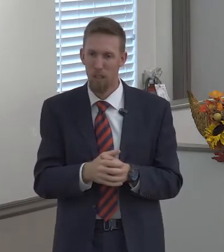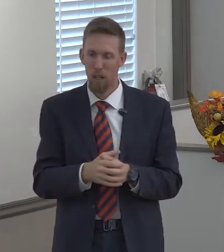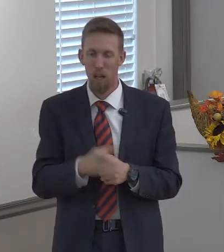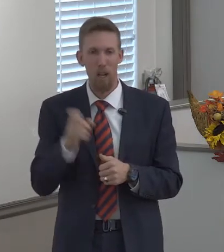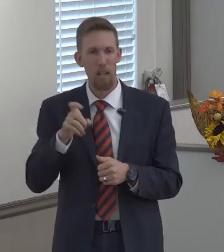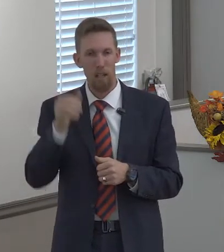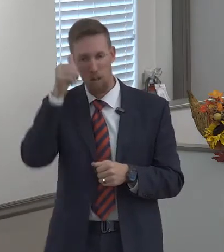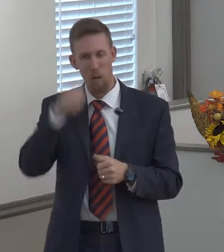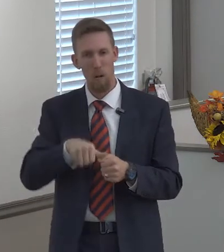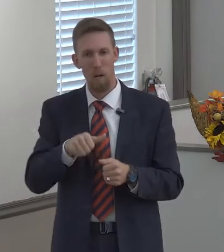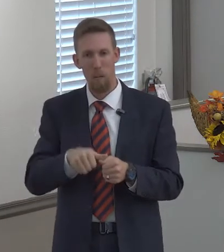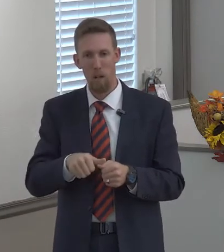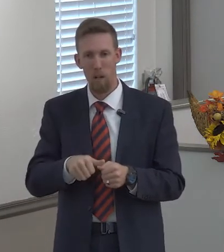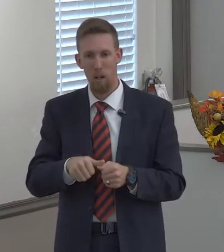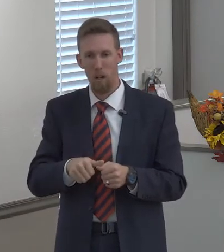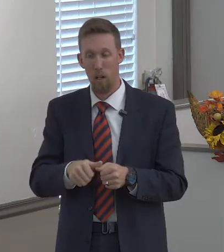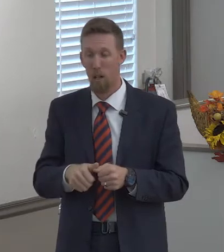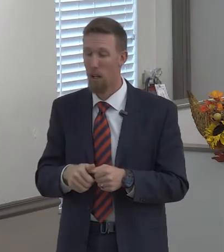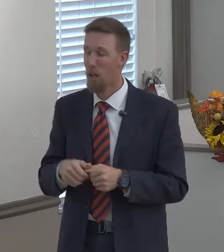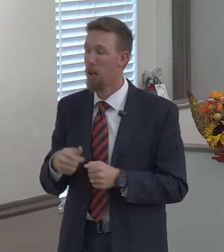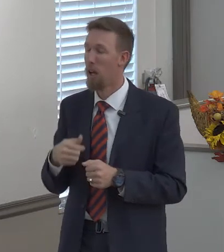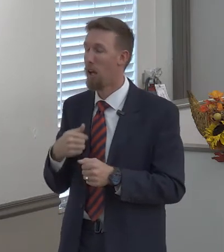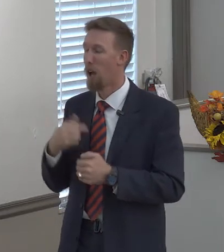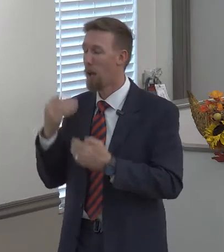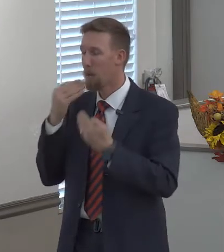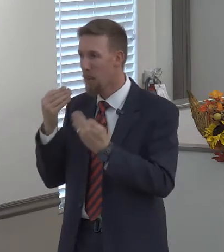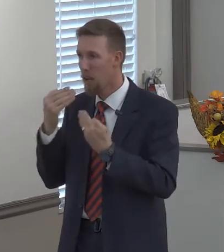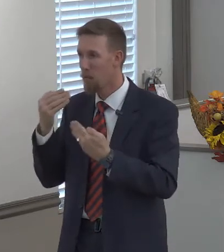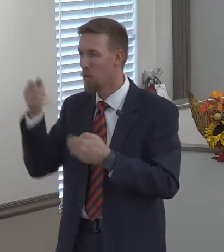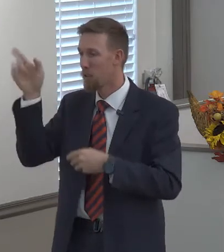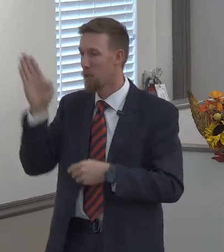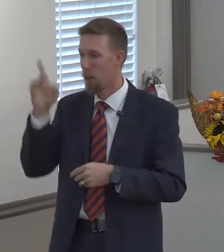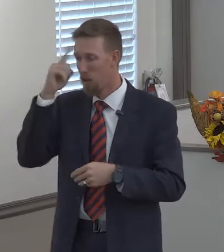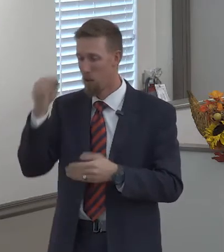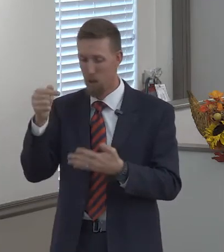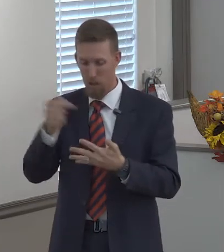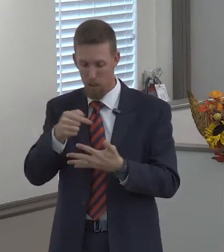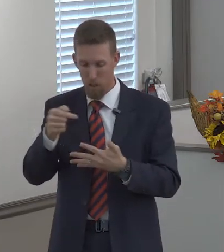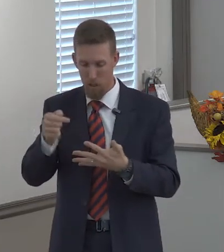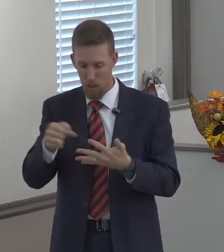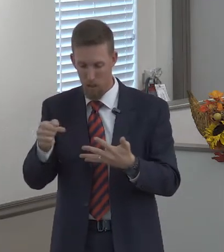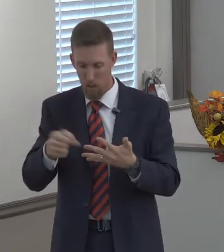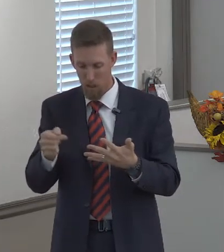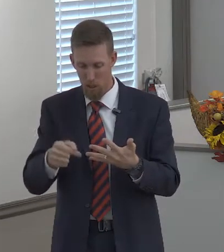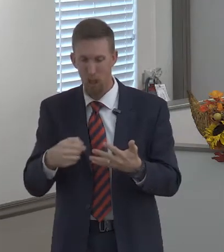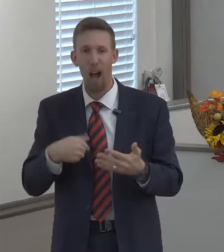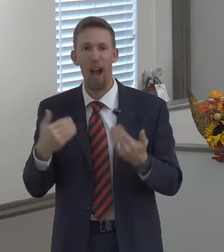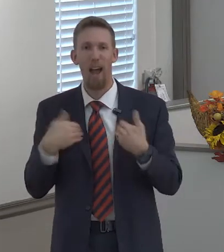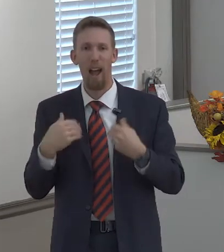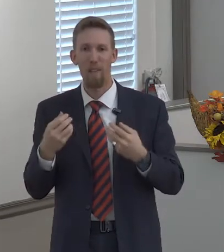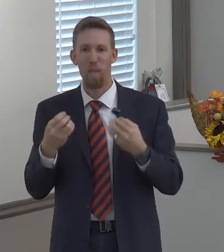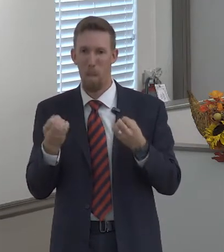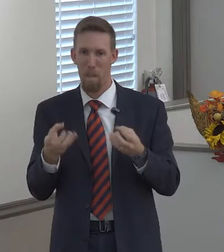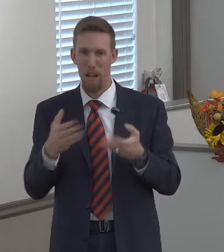sadly, Christian, listen to me and don't be upset when I say this, but I think oftentimes